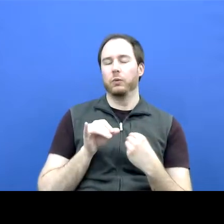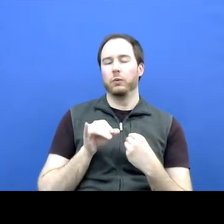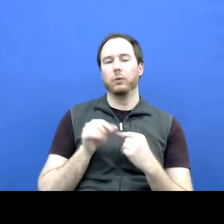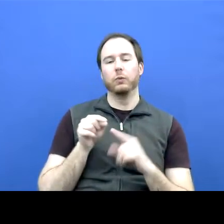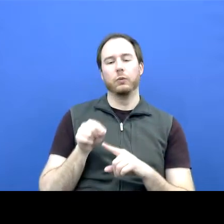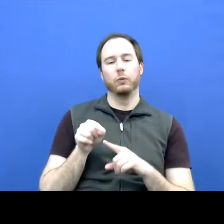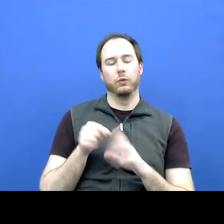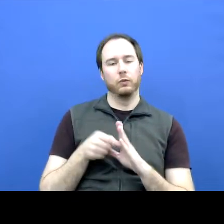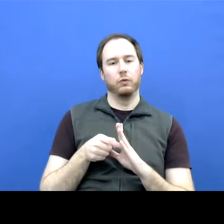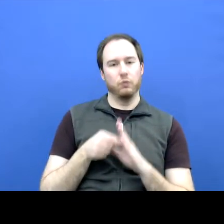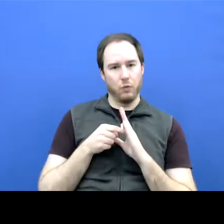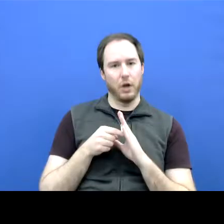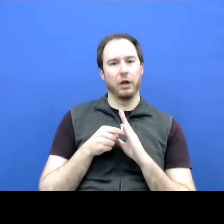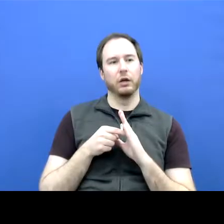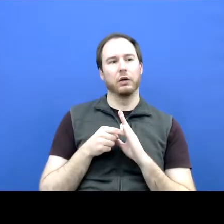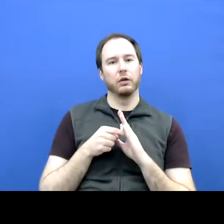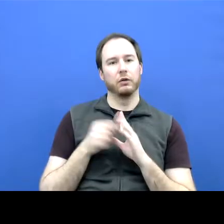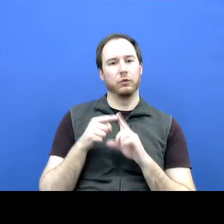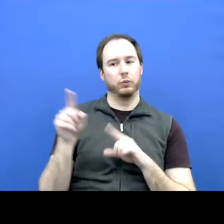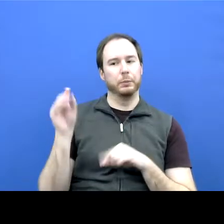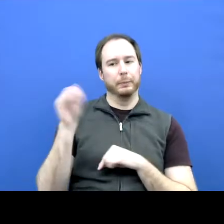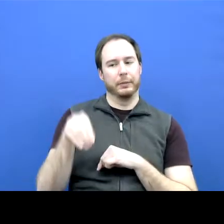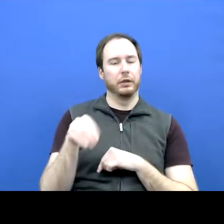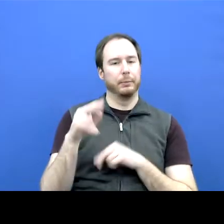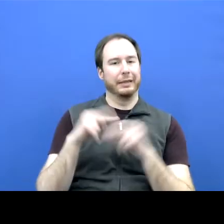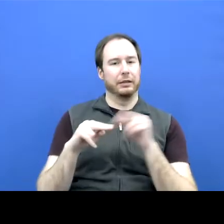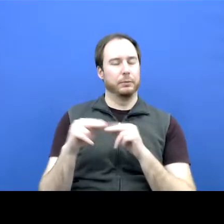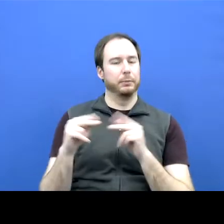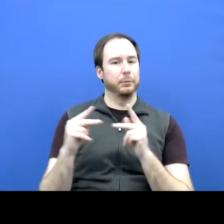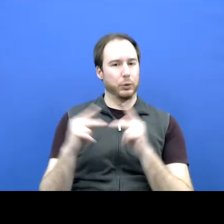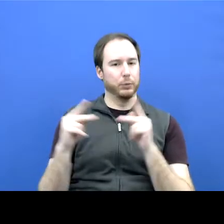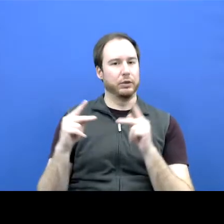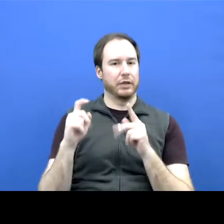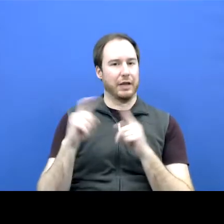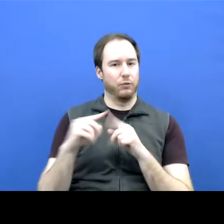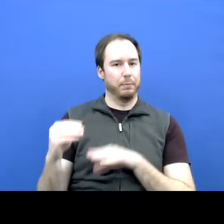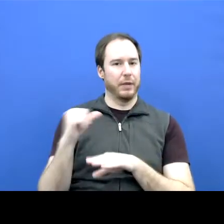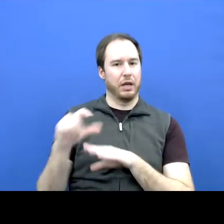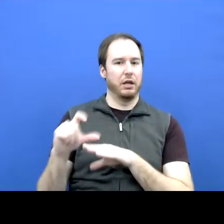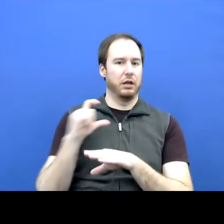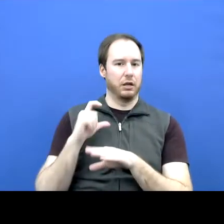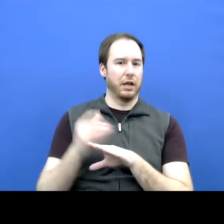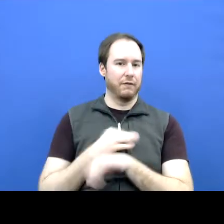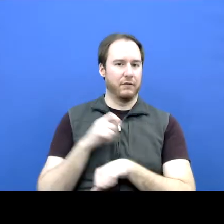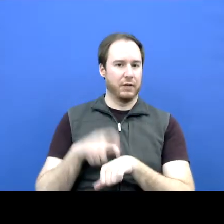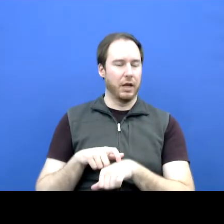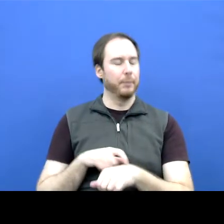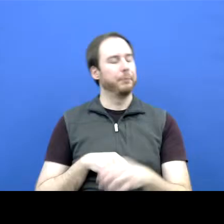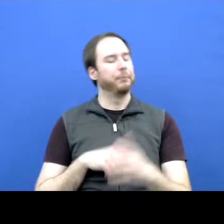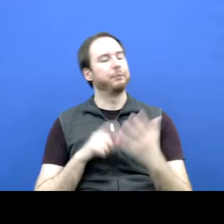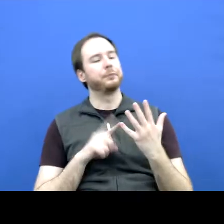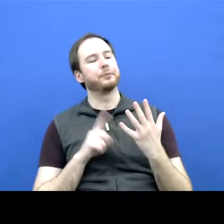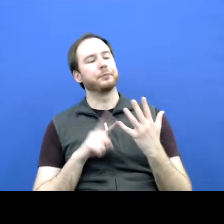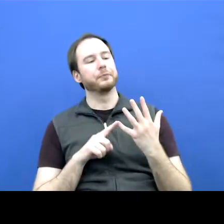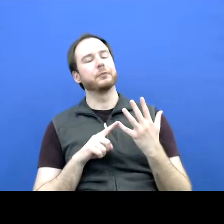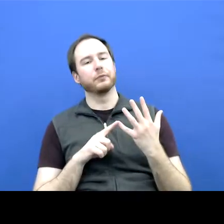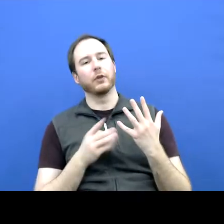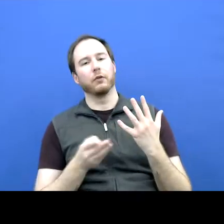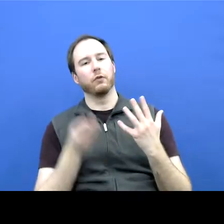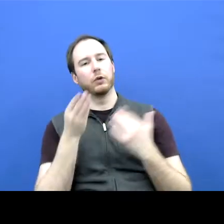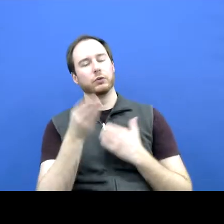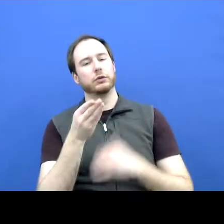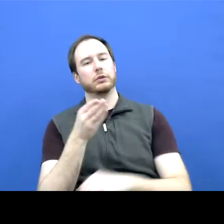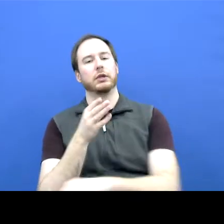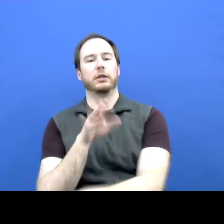that is a requirement before they can get their building permit. Yeah. So Okay, Mr. Supervisor and fellow board members, I